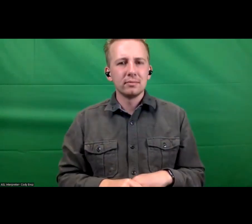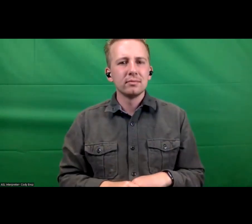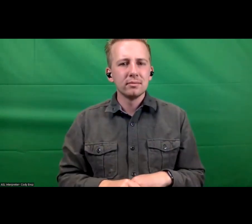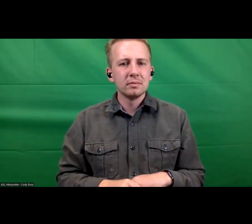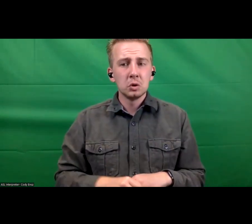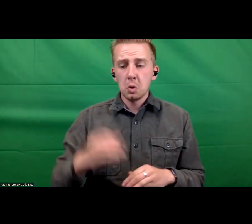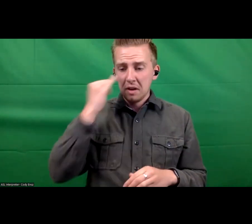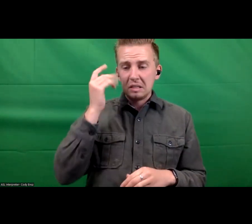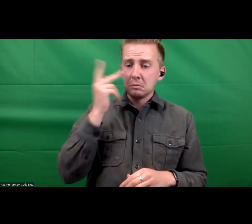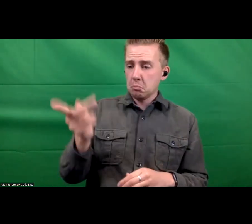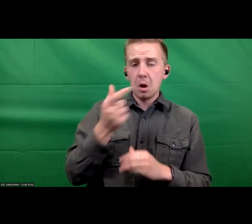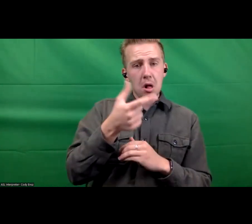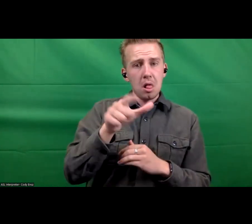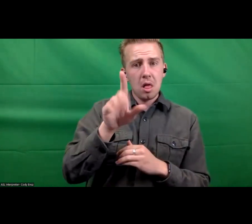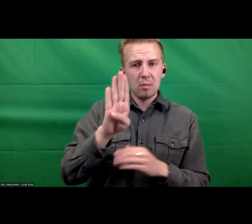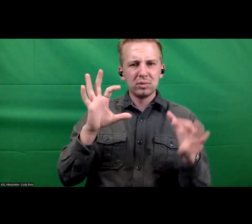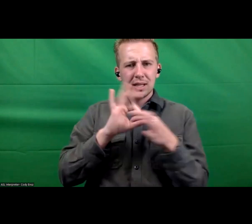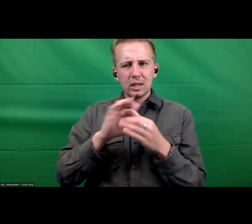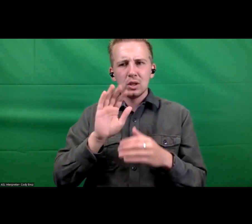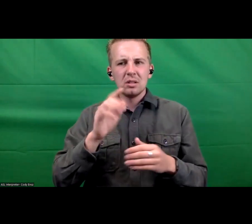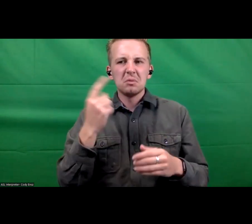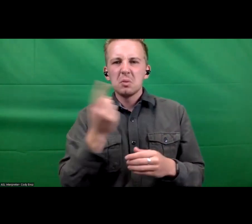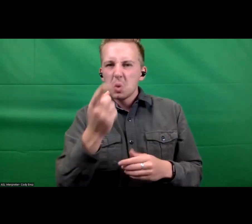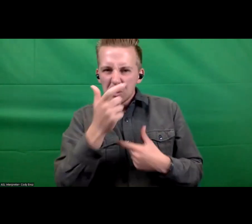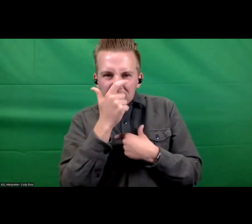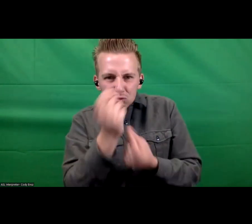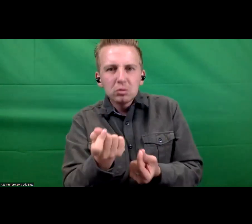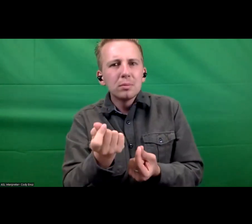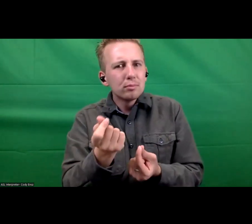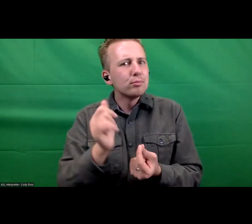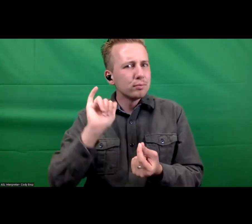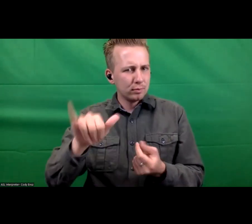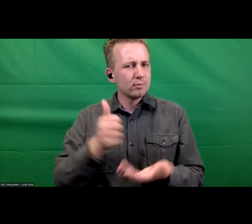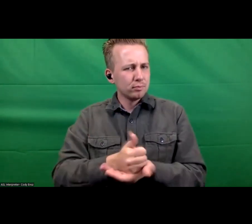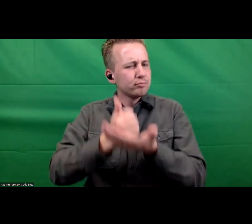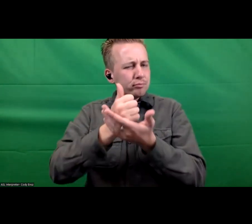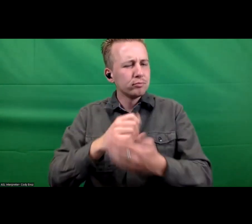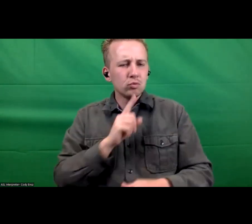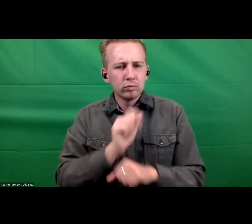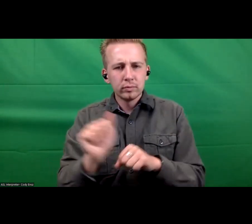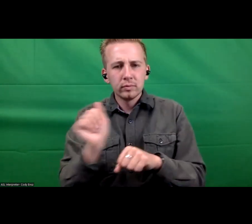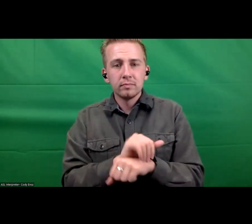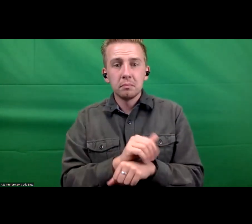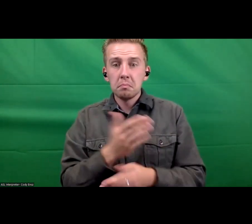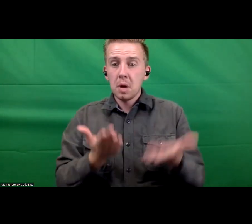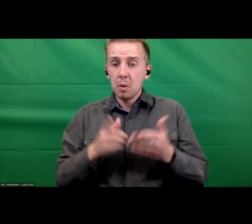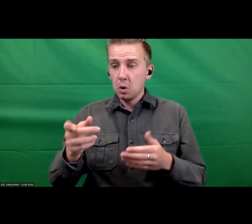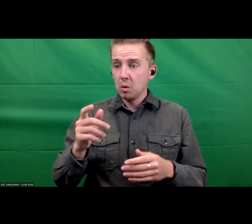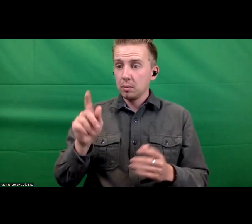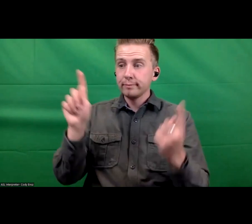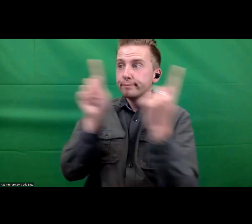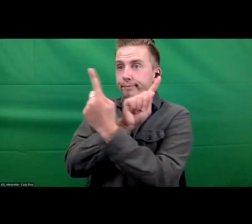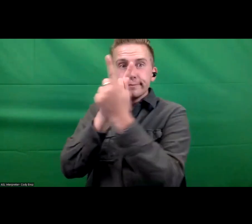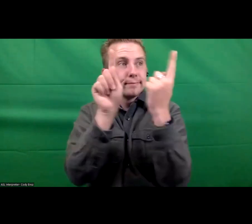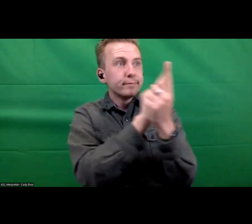in, and you get to meet other students who have the same interest and possibly make study buddies so that maybe